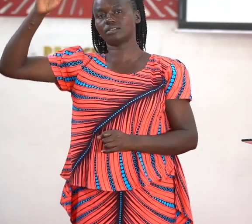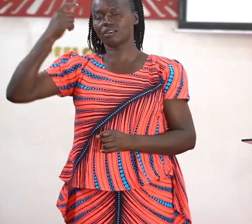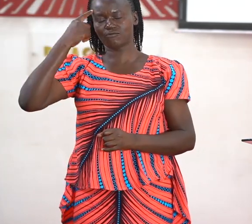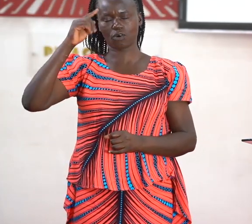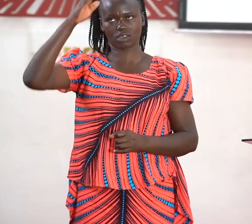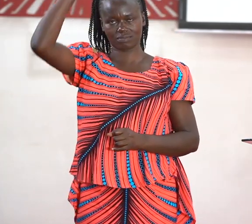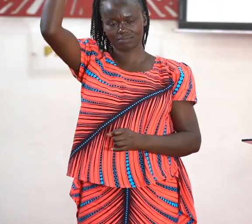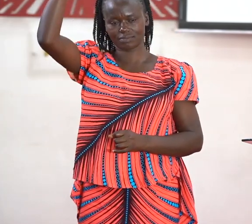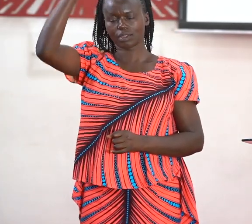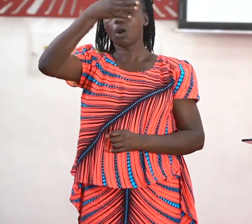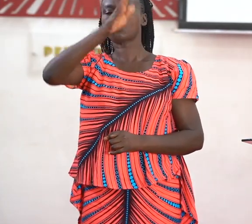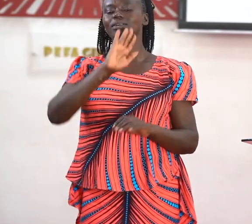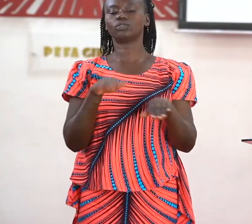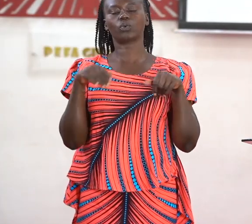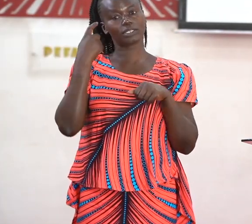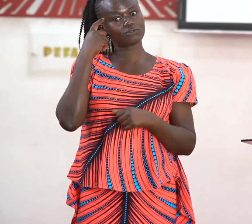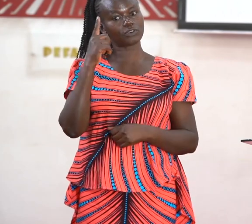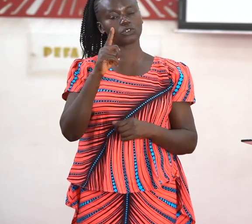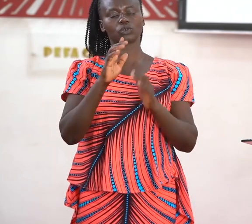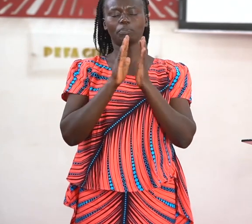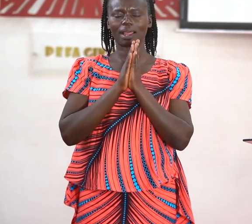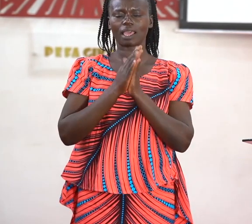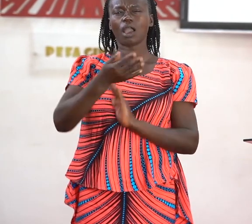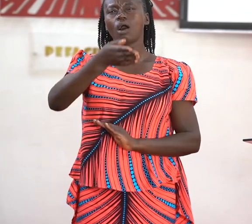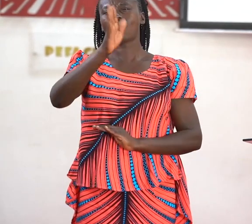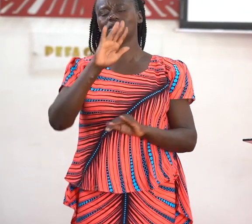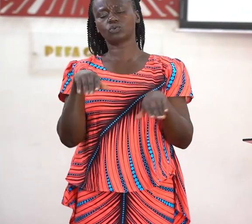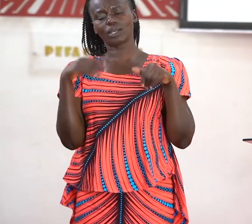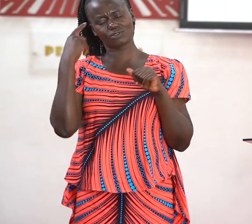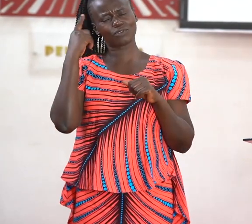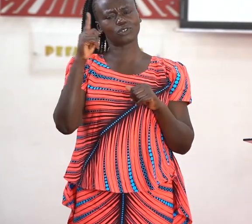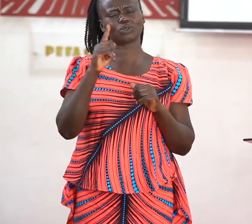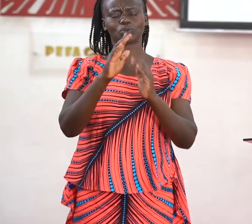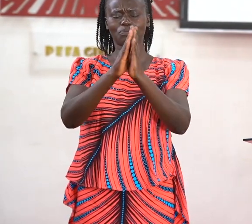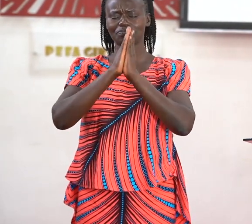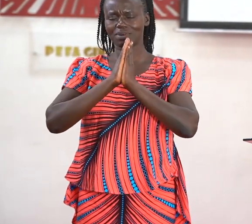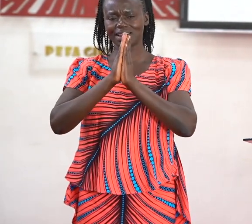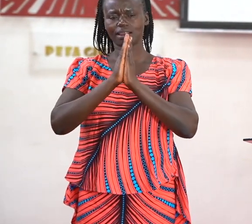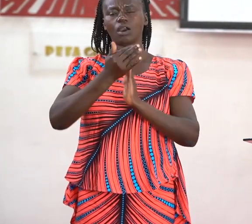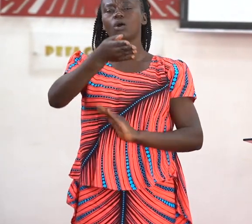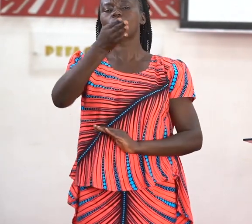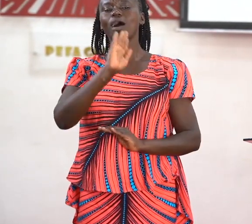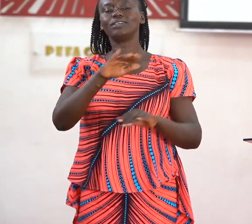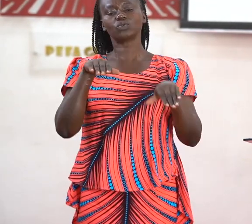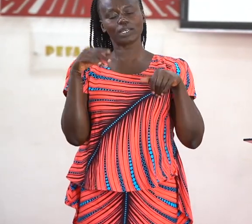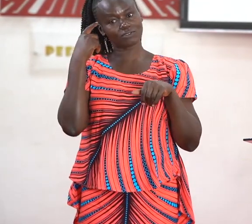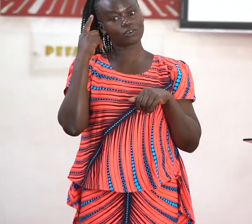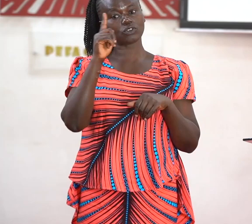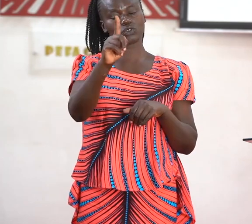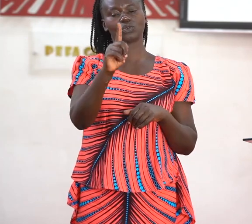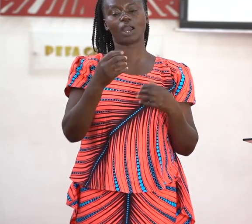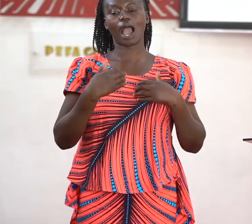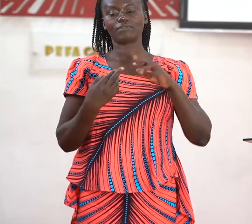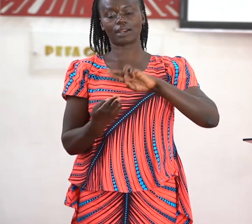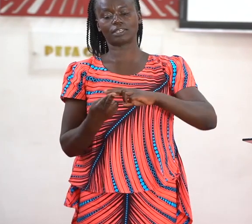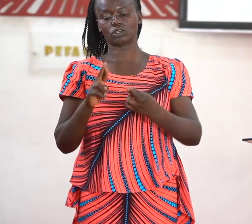to him. God is waiting for you to pray. God is waiting for you to ask. God is waiting for you to relate with him in